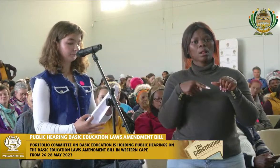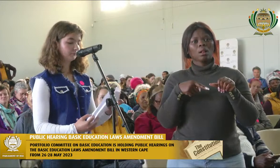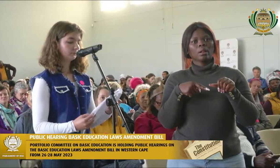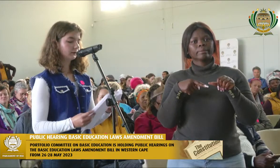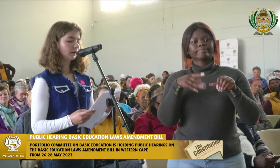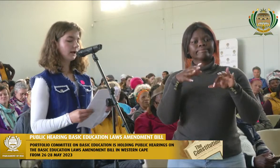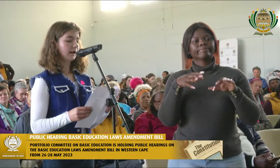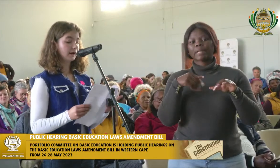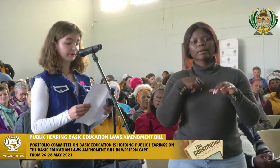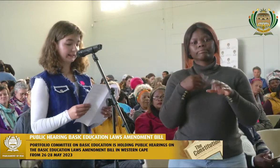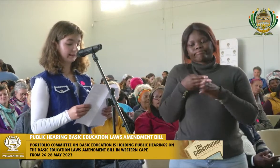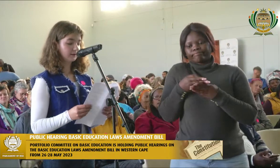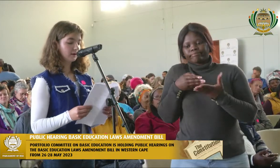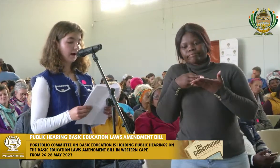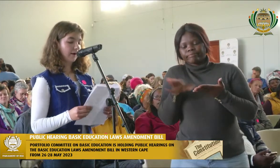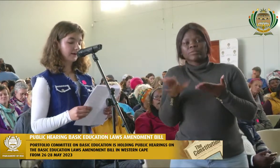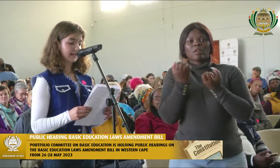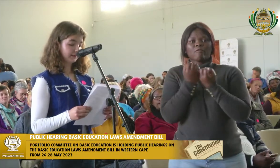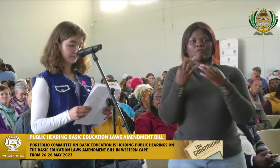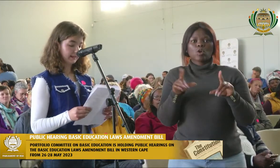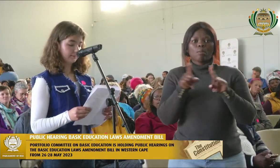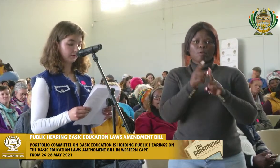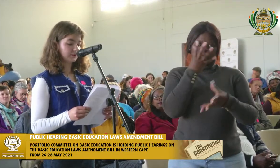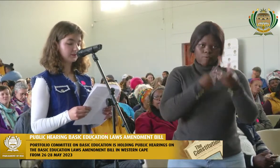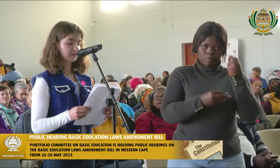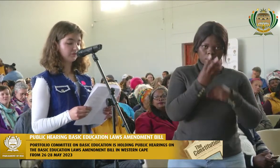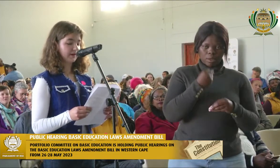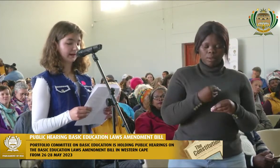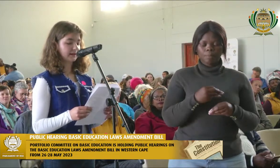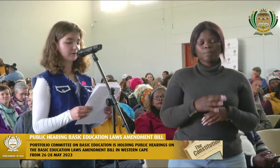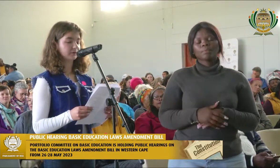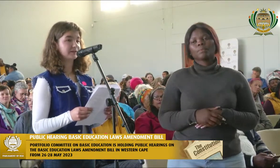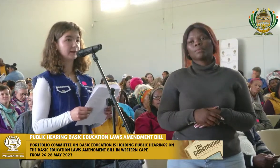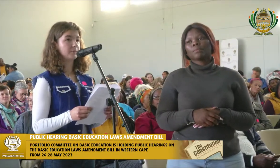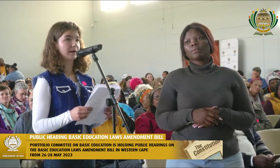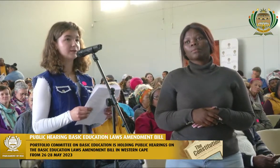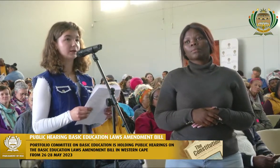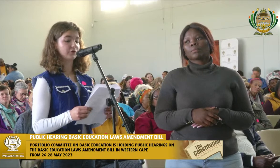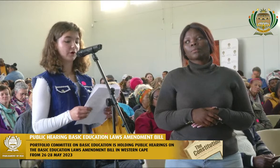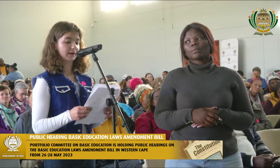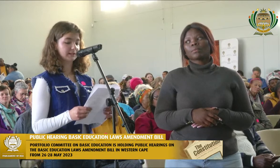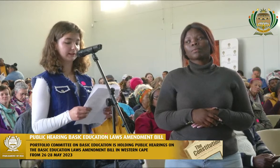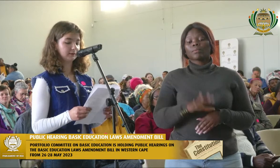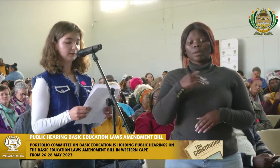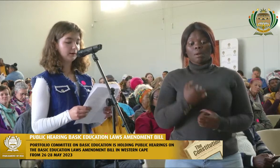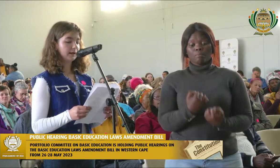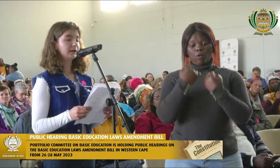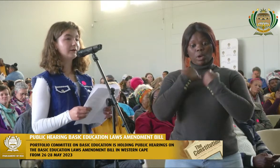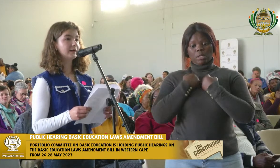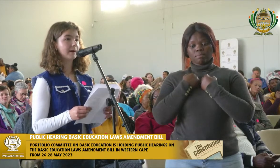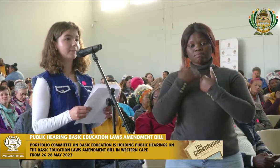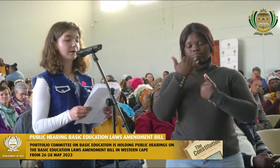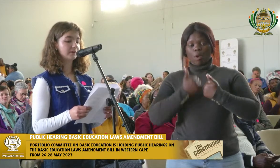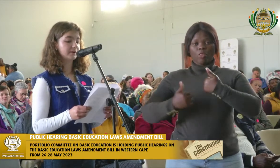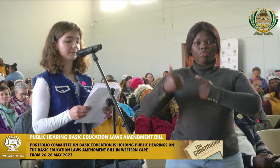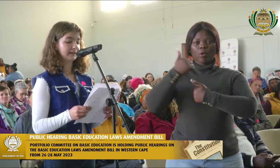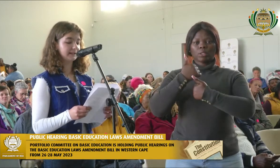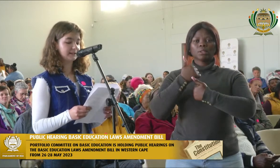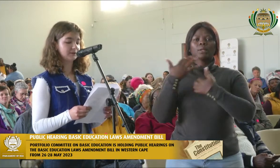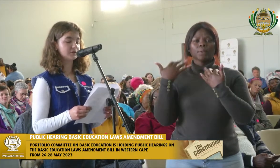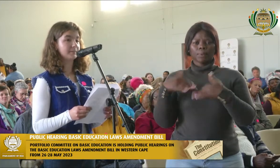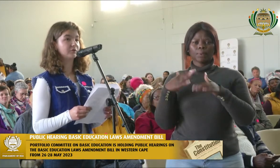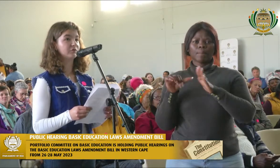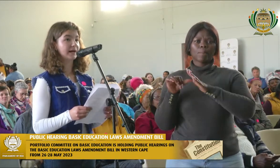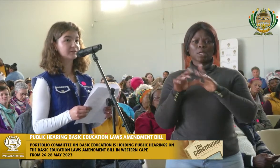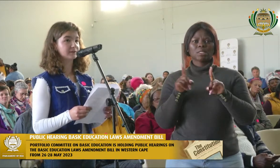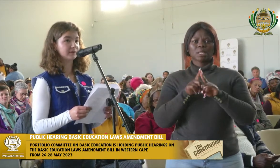learning. Lastly, I reject the Bella Bill due to the fact that it will stick parental authority, including my parents'